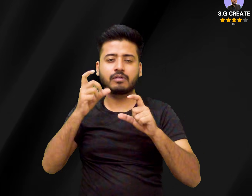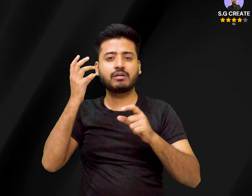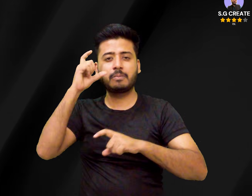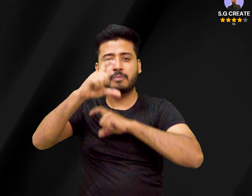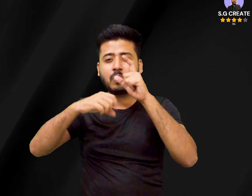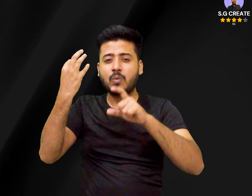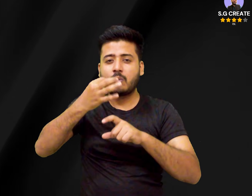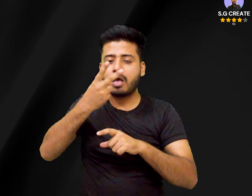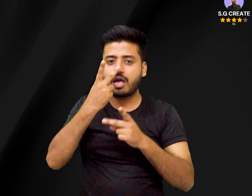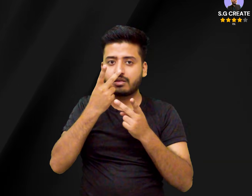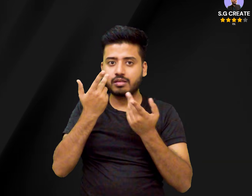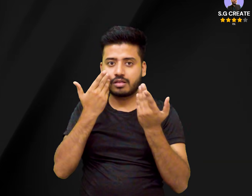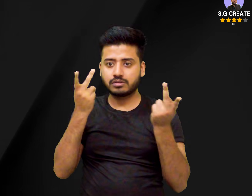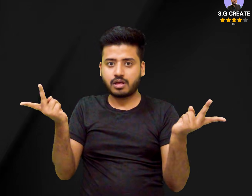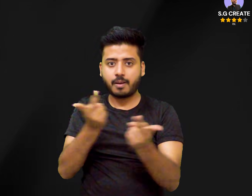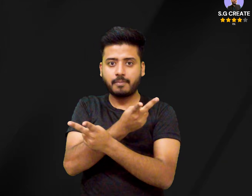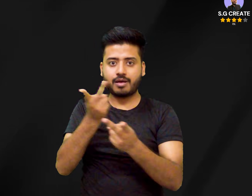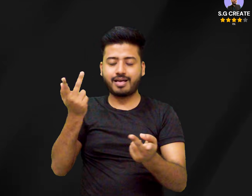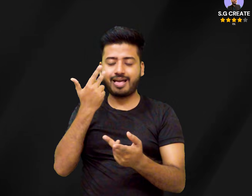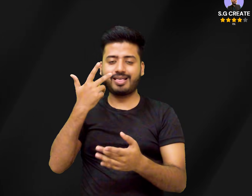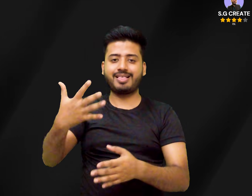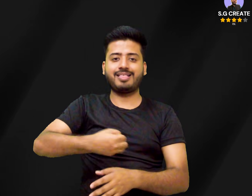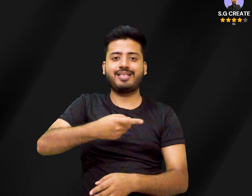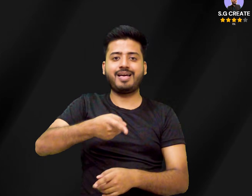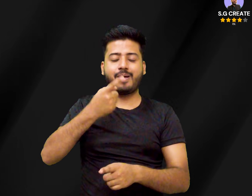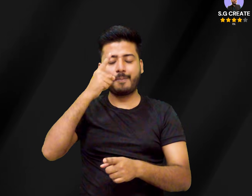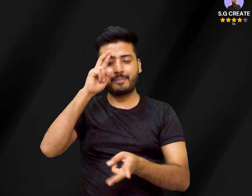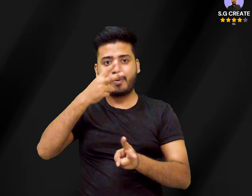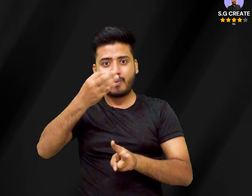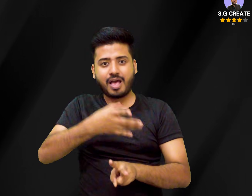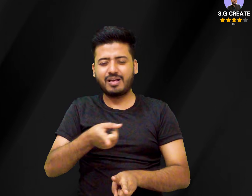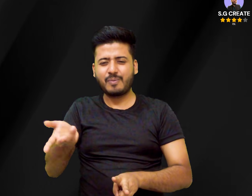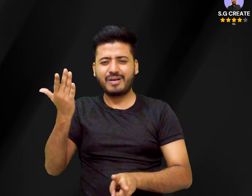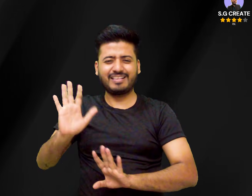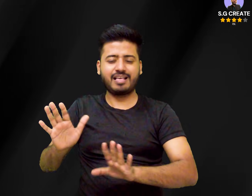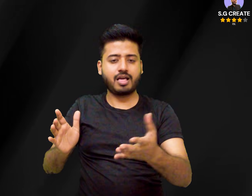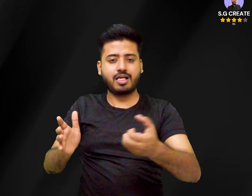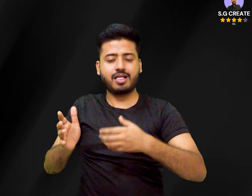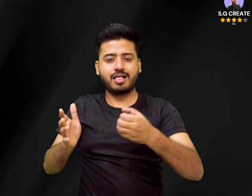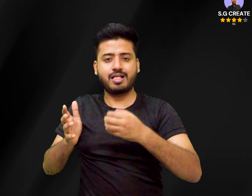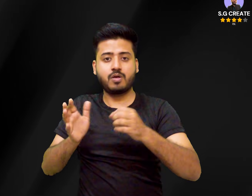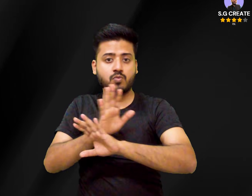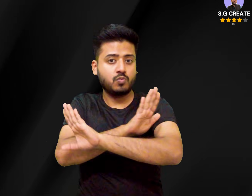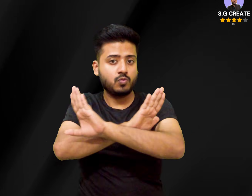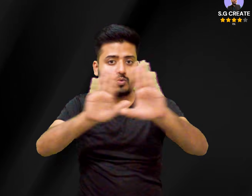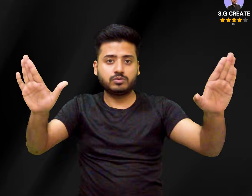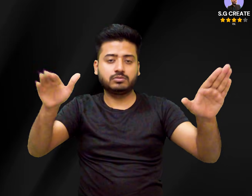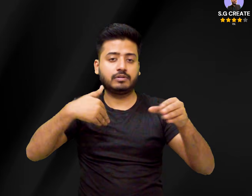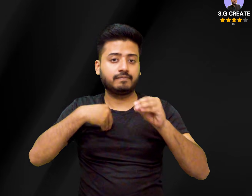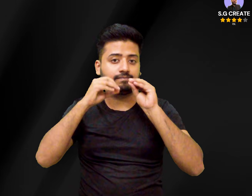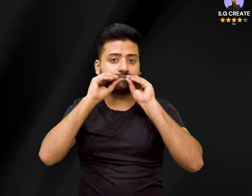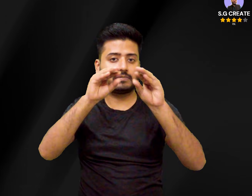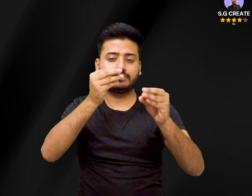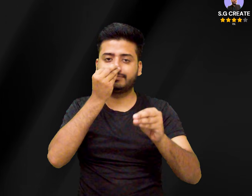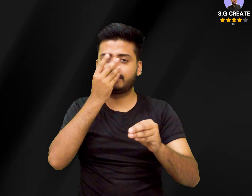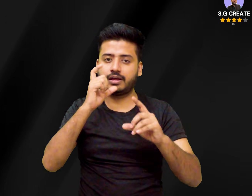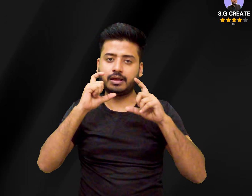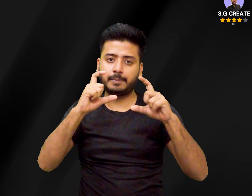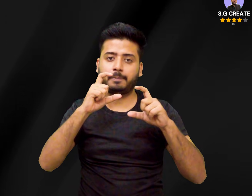water and let it sit for about 20 to 30 minutes. Real/pure oil will solidify and stay together, floating on the